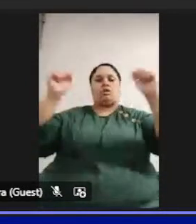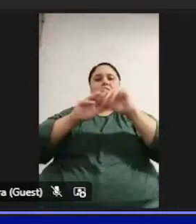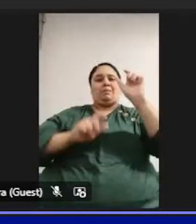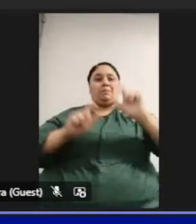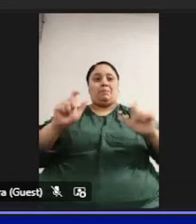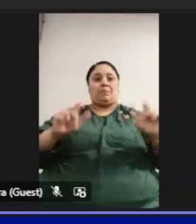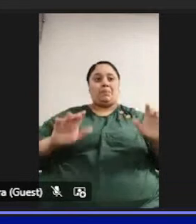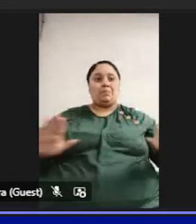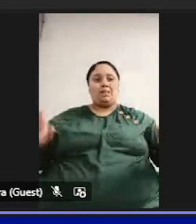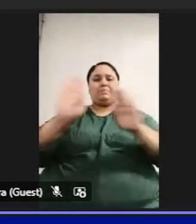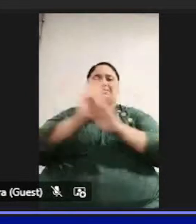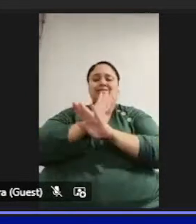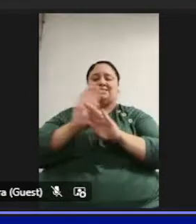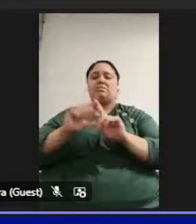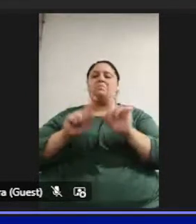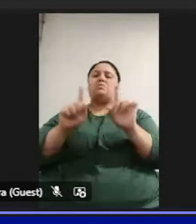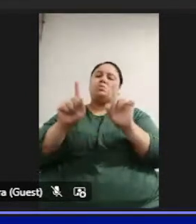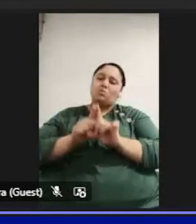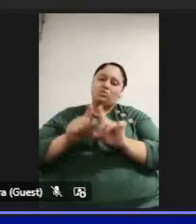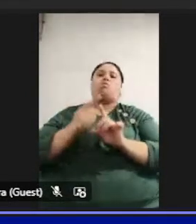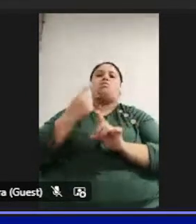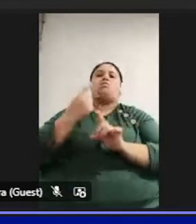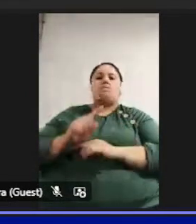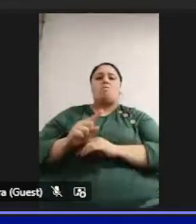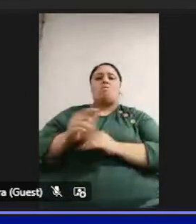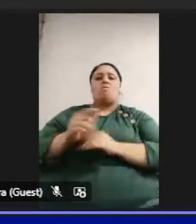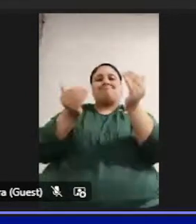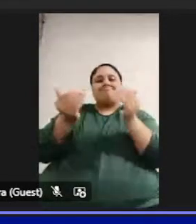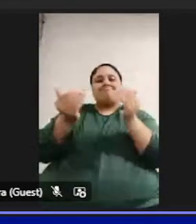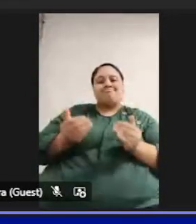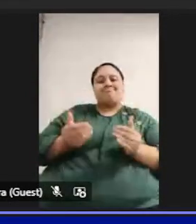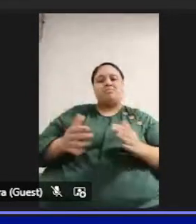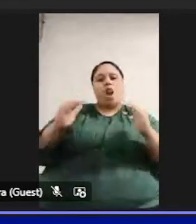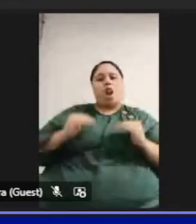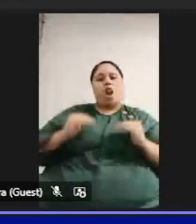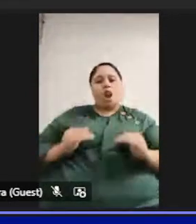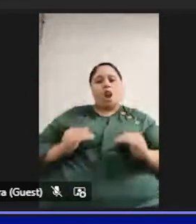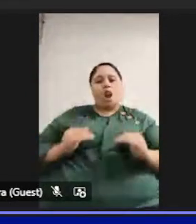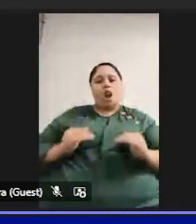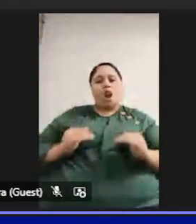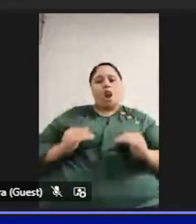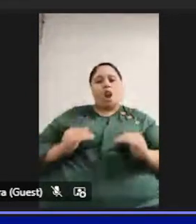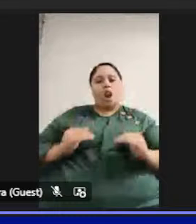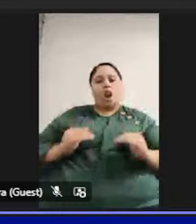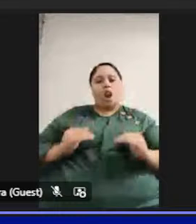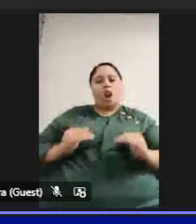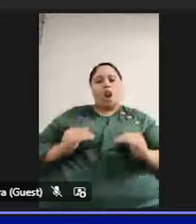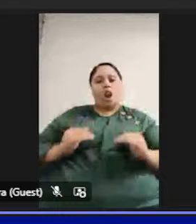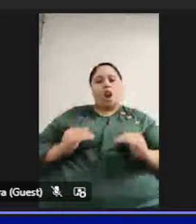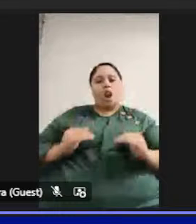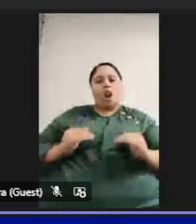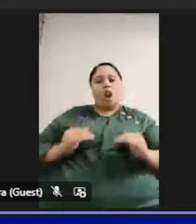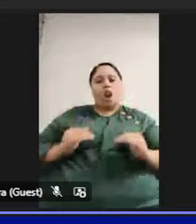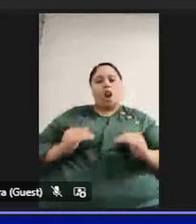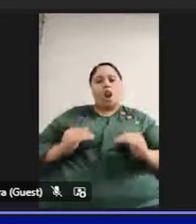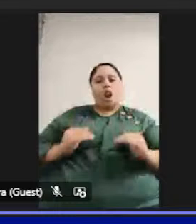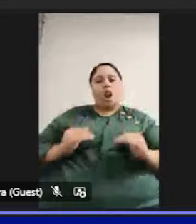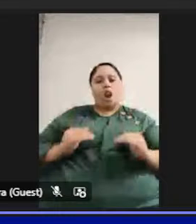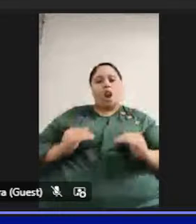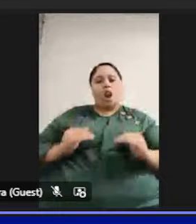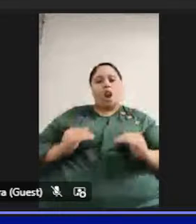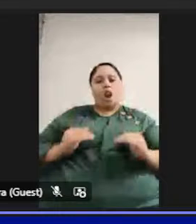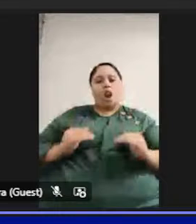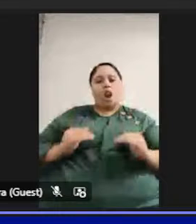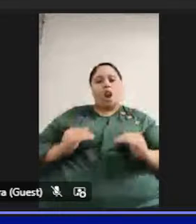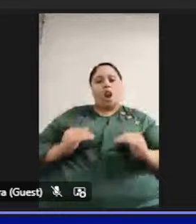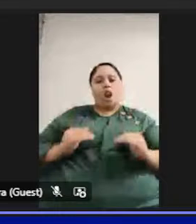but also to facilitate a lower level reliance on Eskom. We recognize that a program of this scale requires